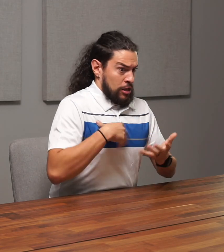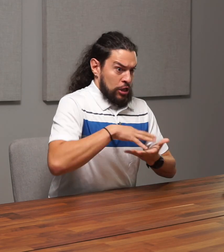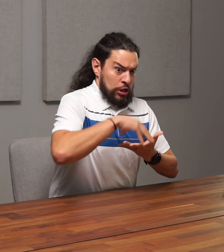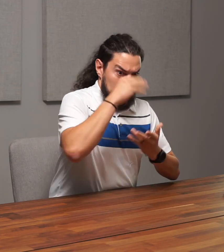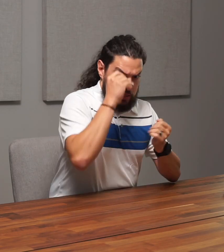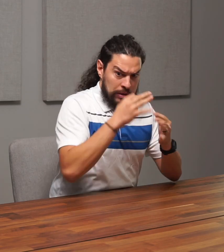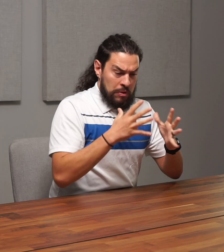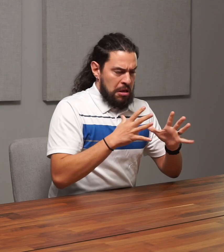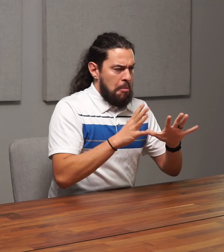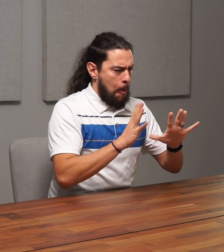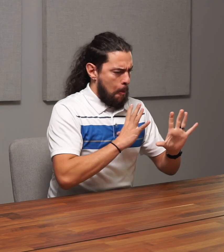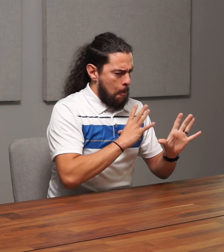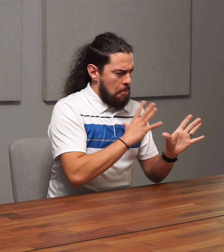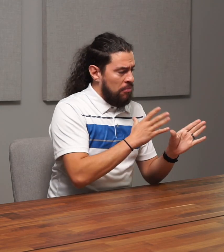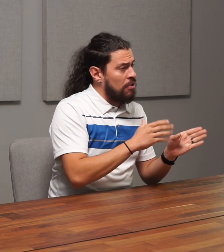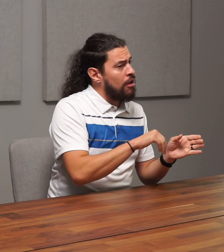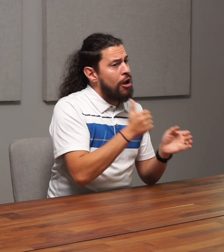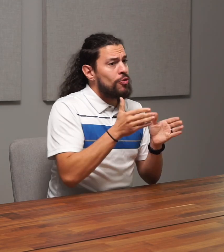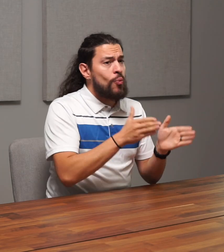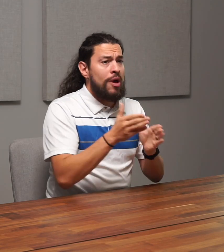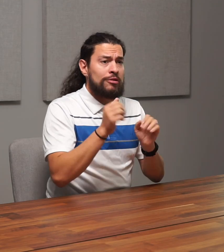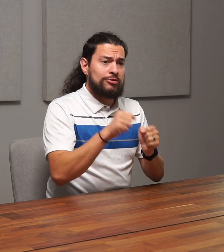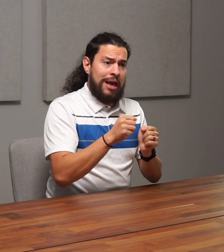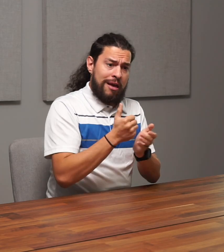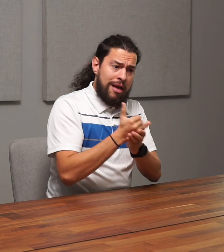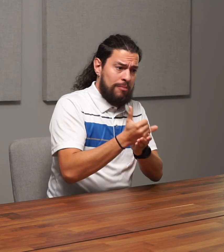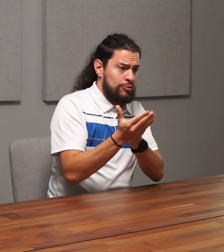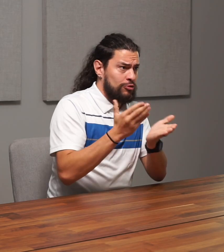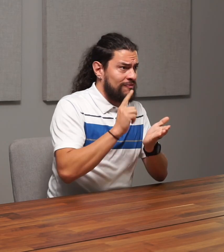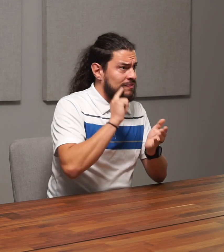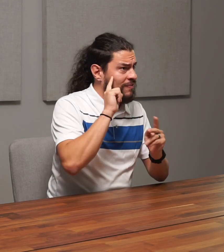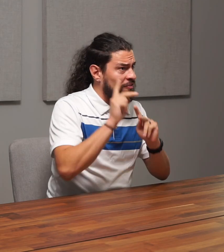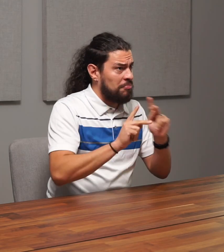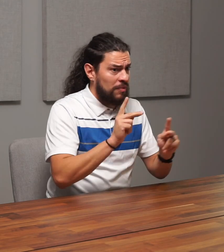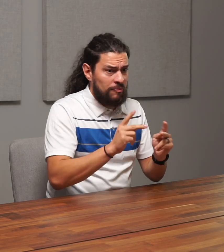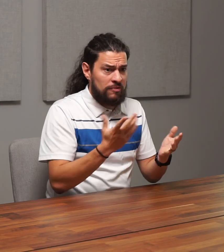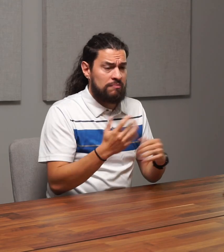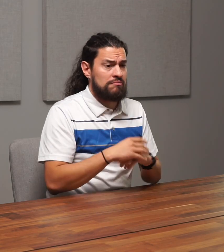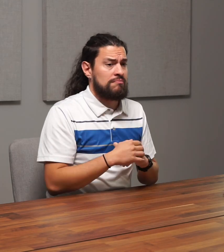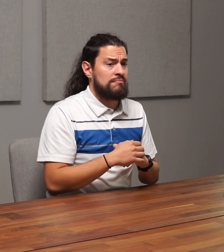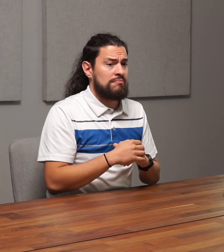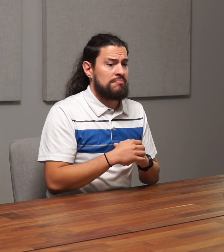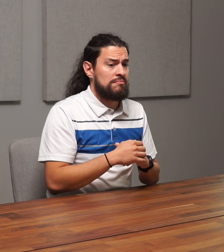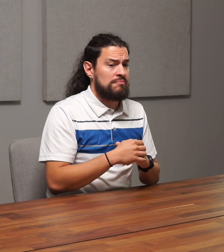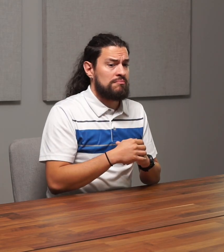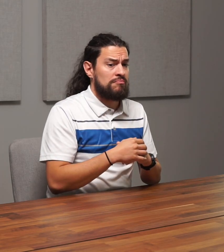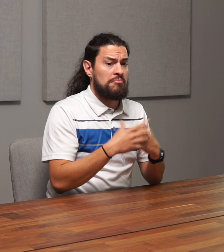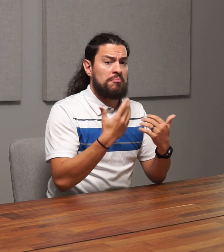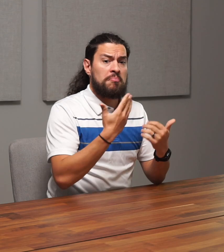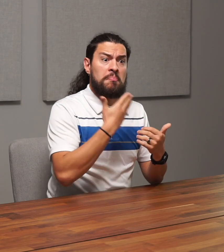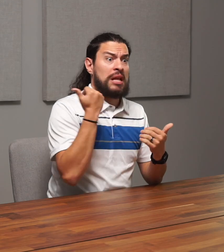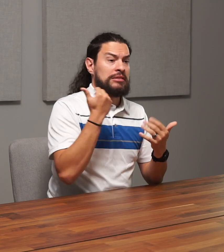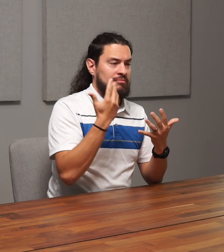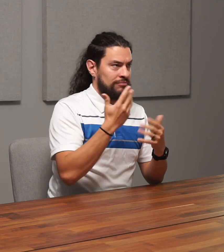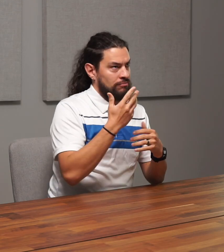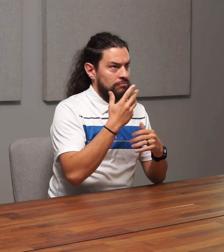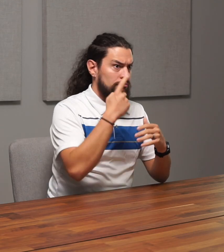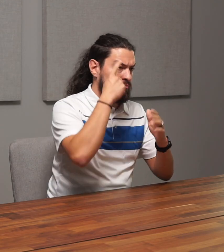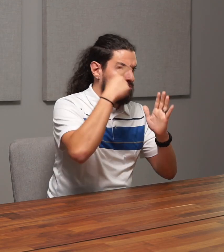i know individuals who don't know a language might feel very timid or shy or that it's a daunting experience but that's probably the best